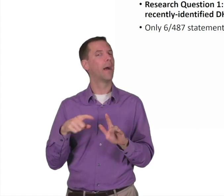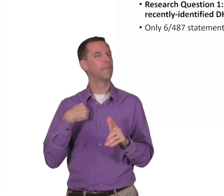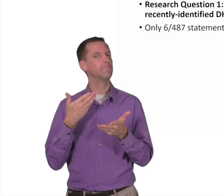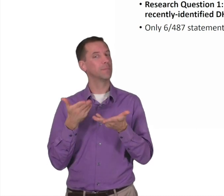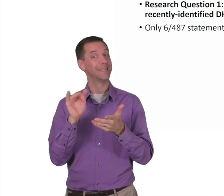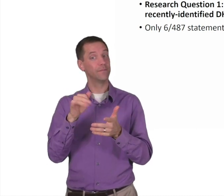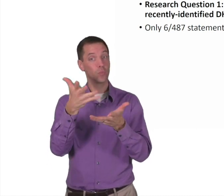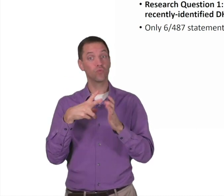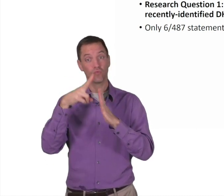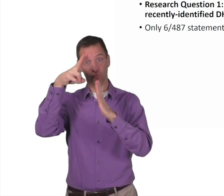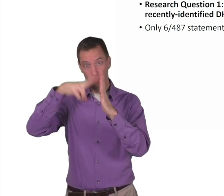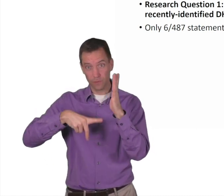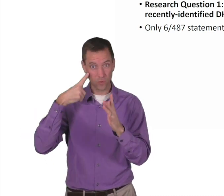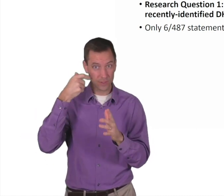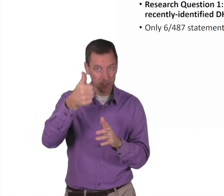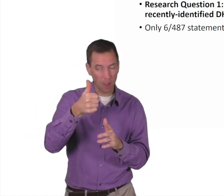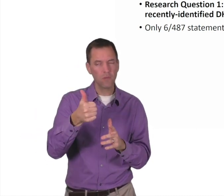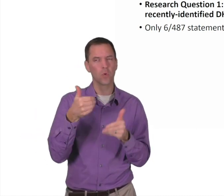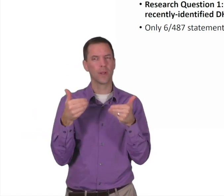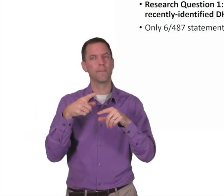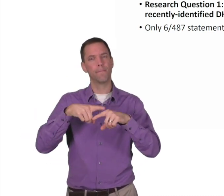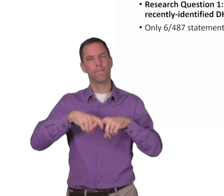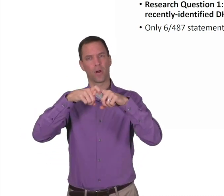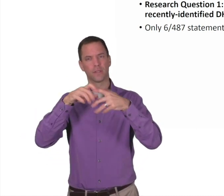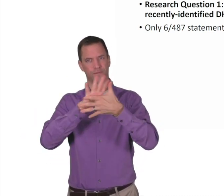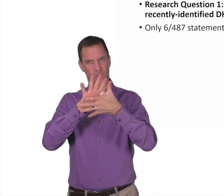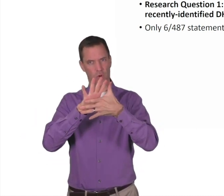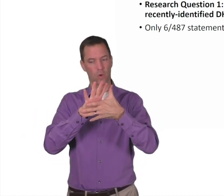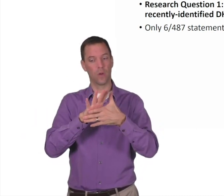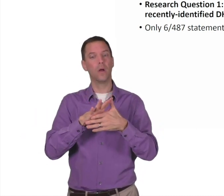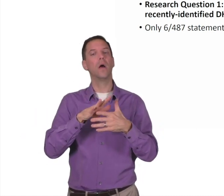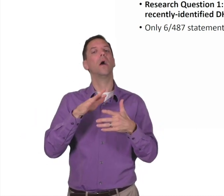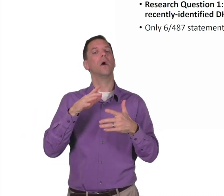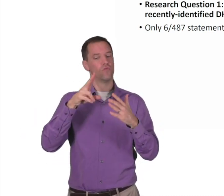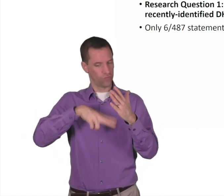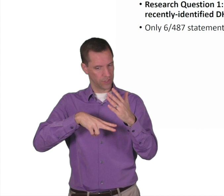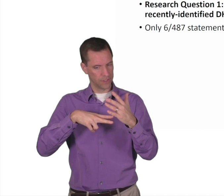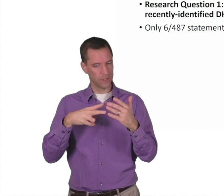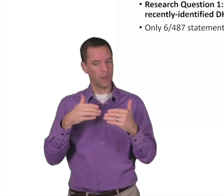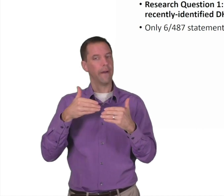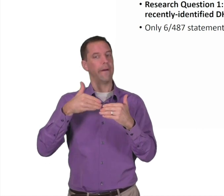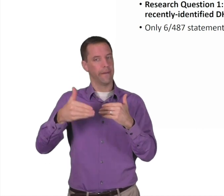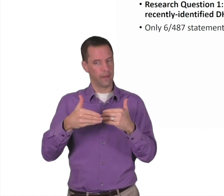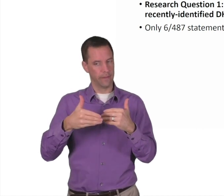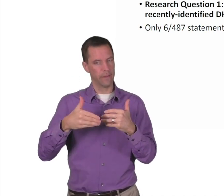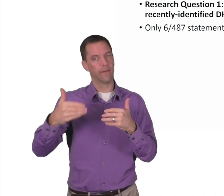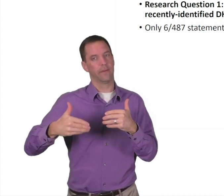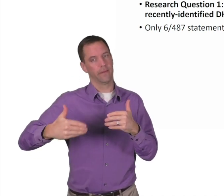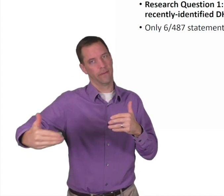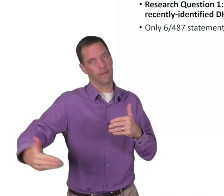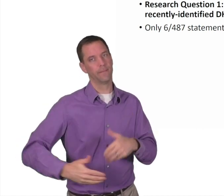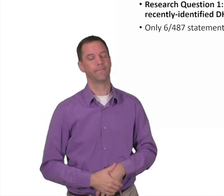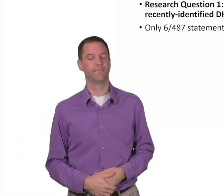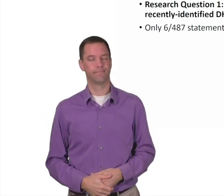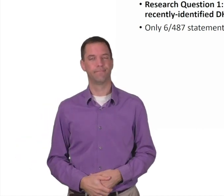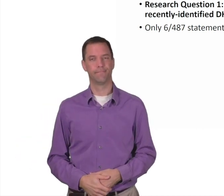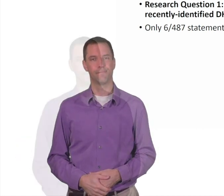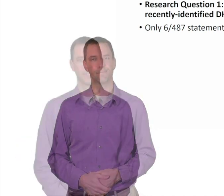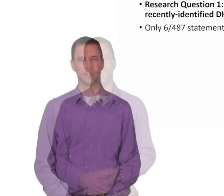follow recommendations against typical development. I'll show you those 6 statements. If you'd like to read them for yourself, I suggest that you pause